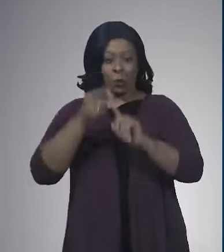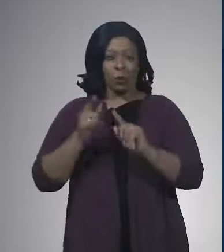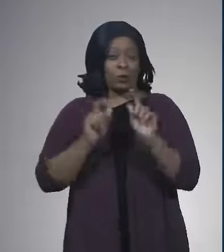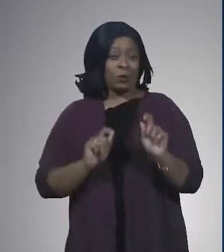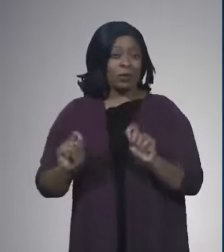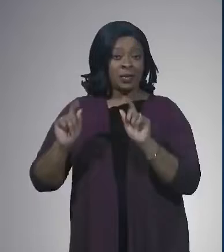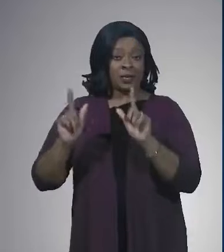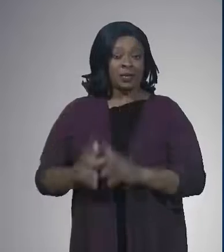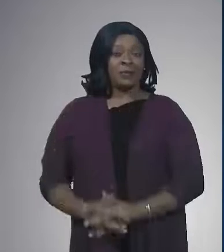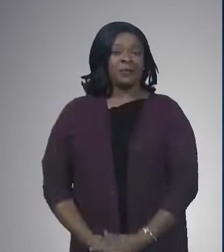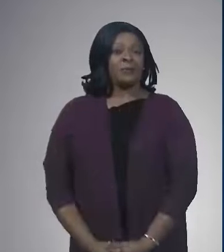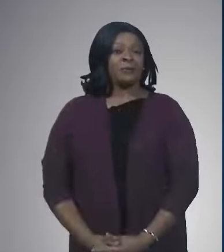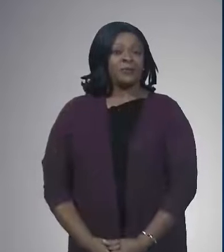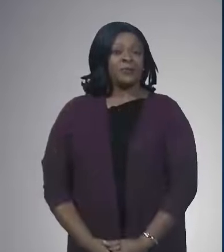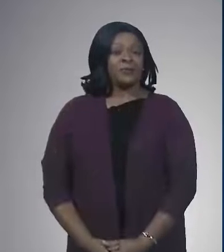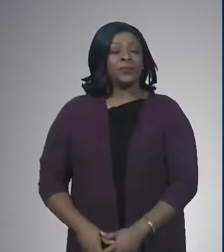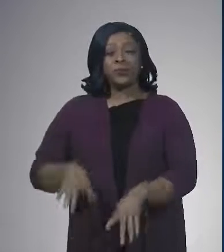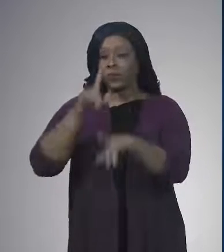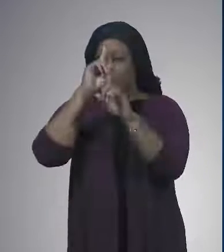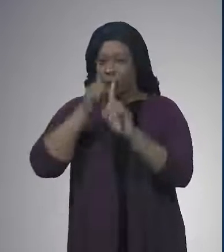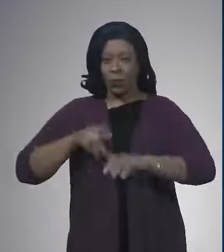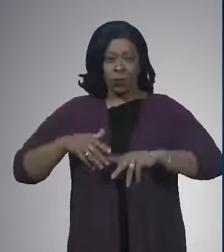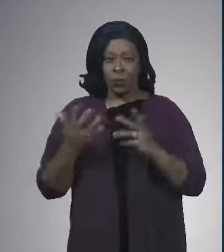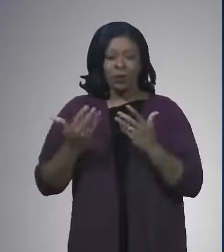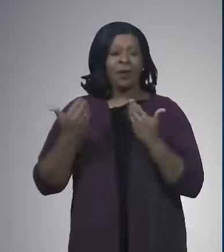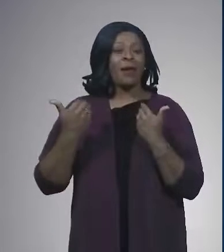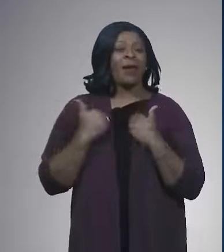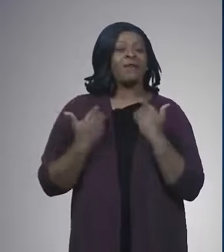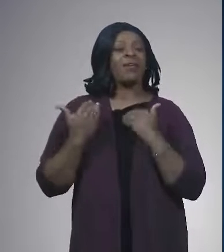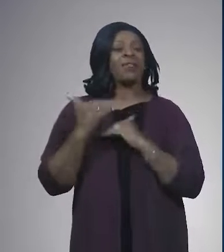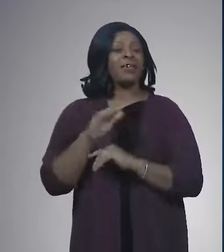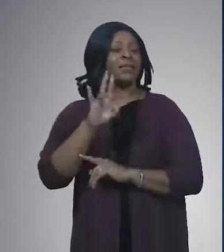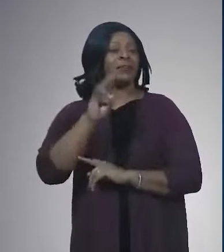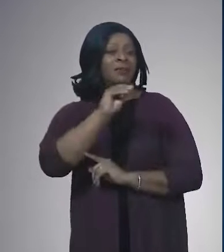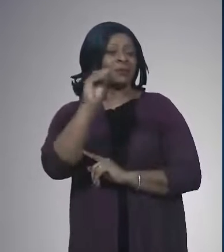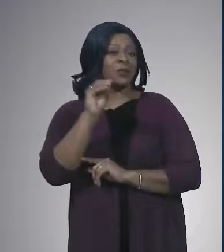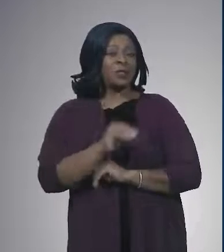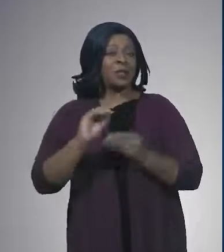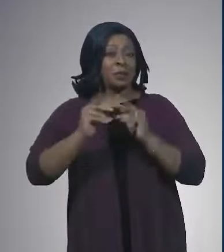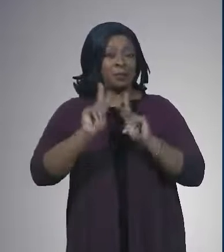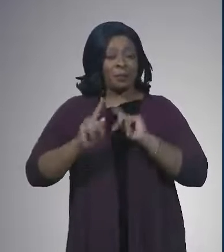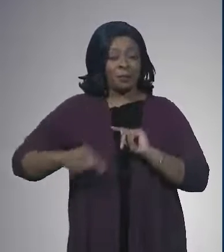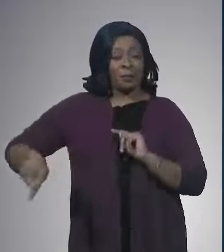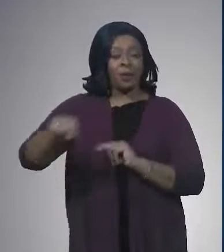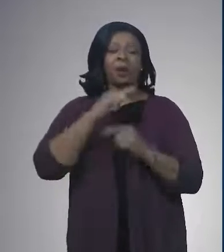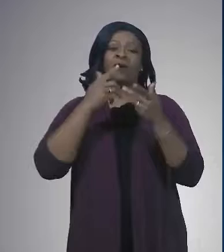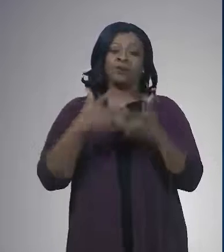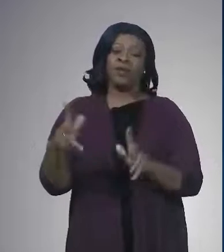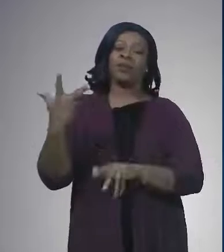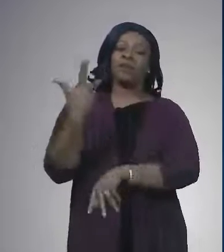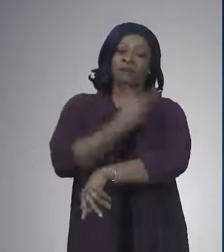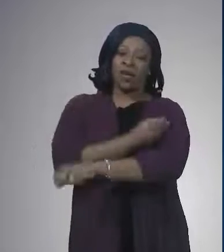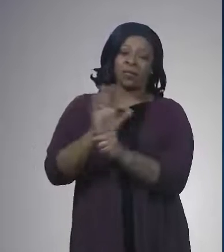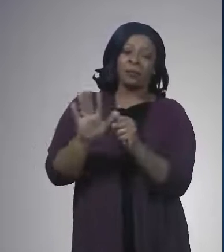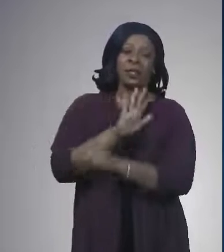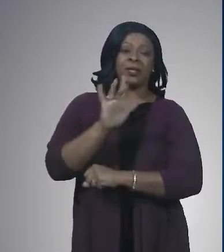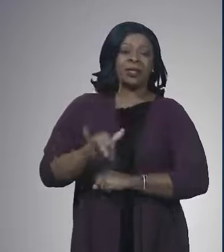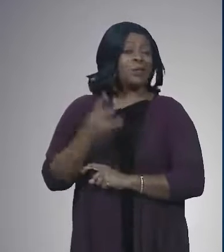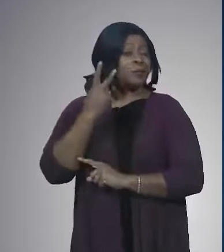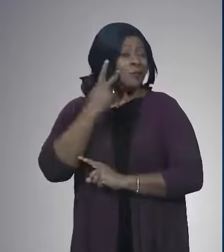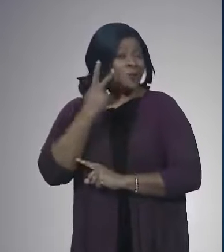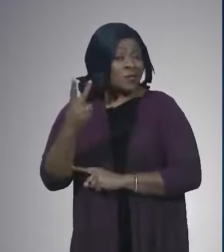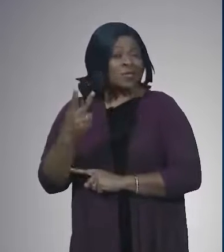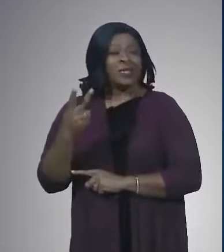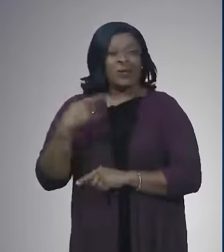slide. The goal is to have at least 70% of the population fully vaccinated. You see we are more